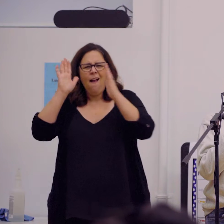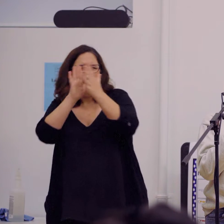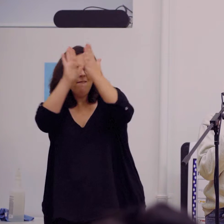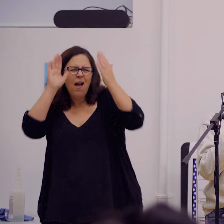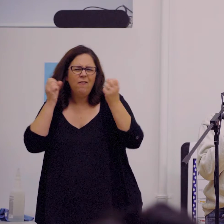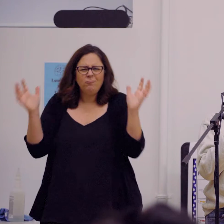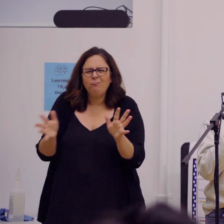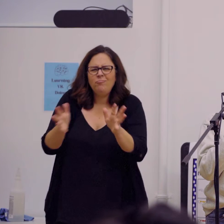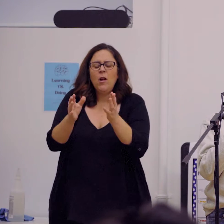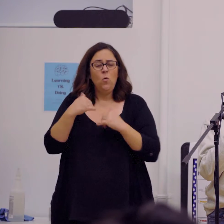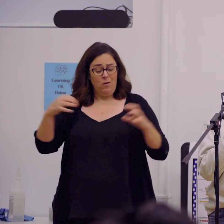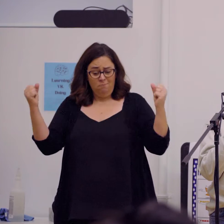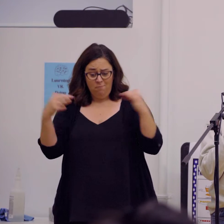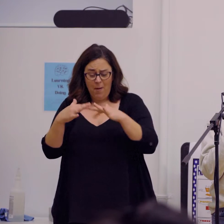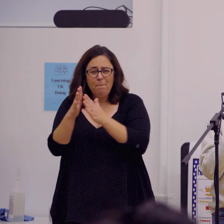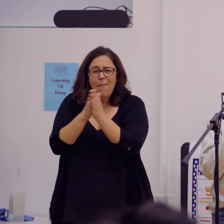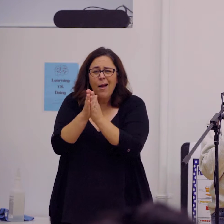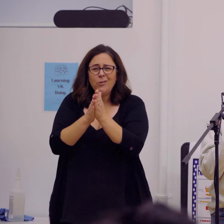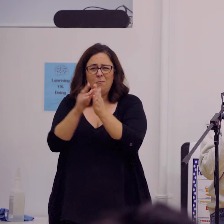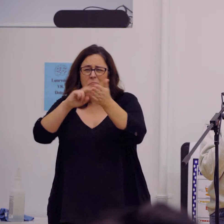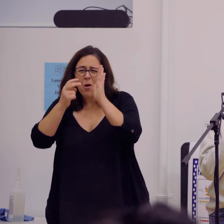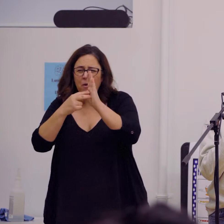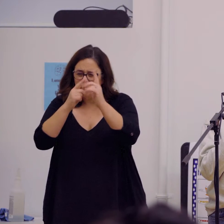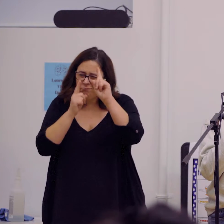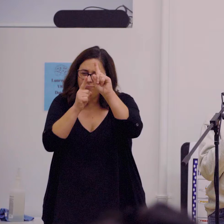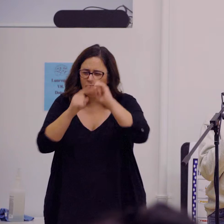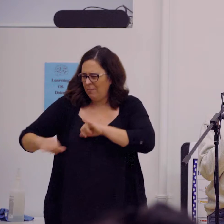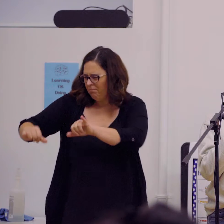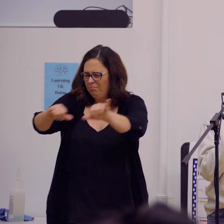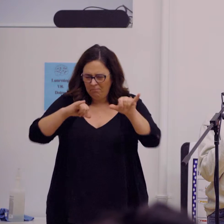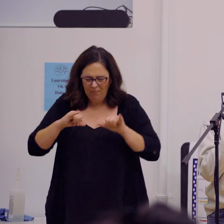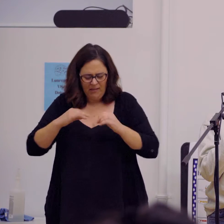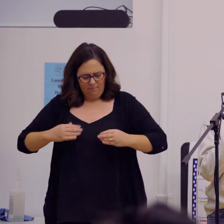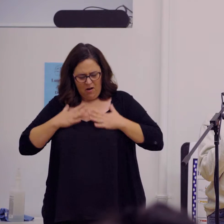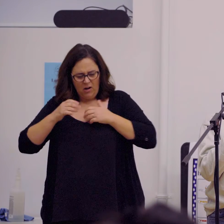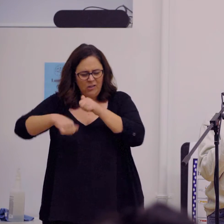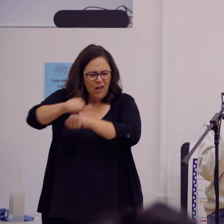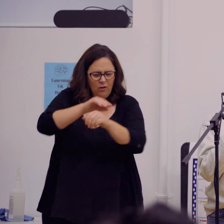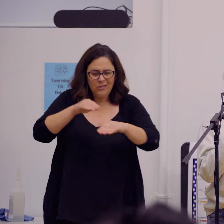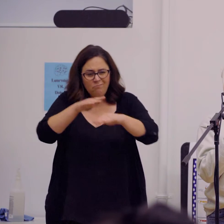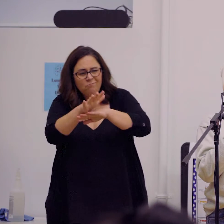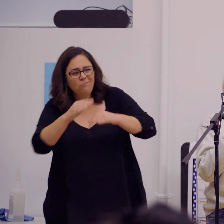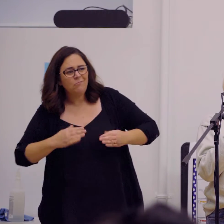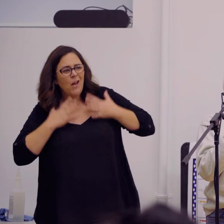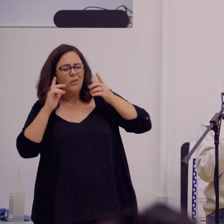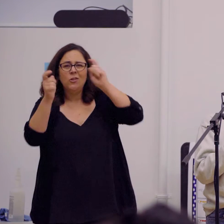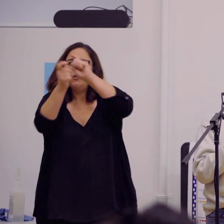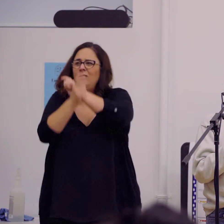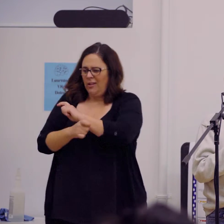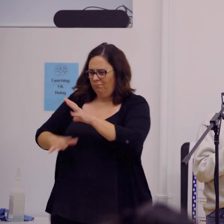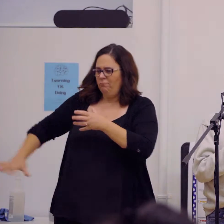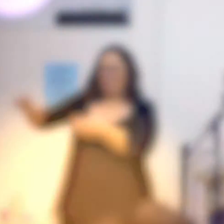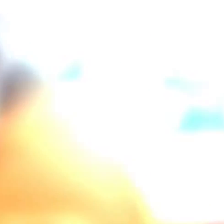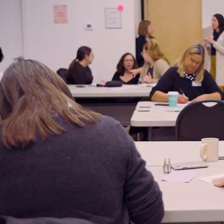together people who are driven by passion and purpose, confident that they will inspire one another and inspire change in neighborhoods and cities around the world.